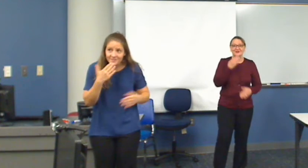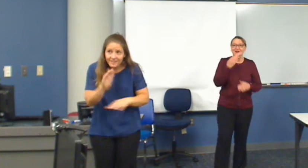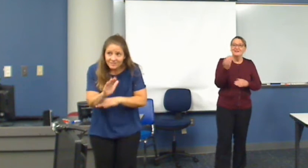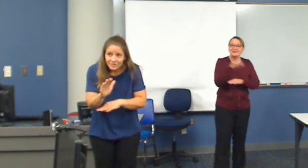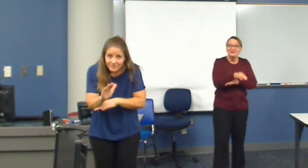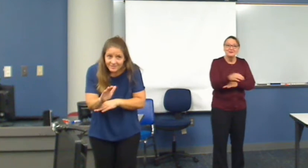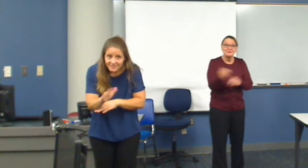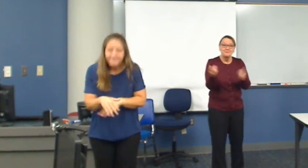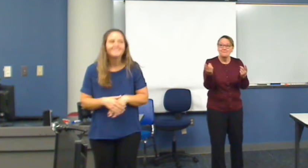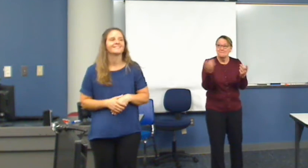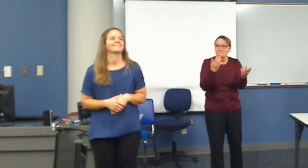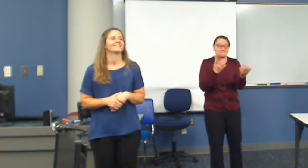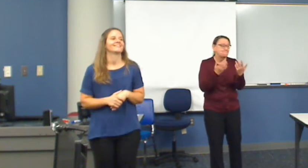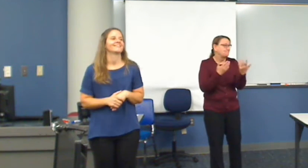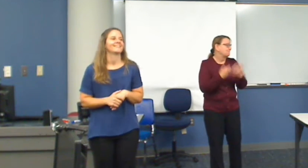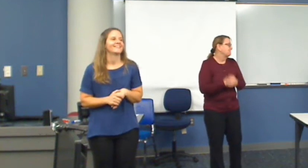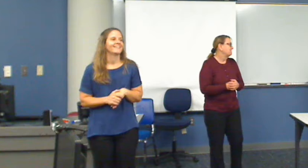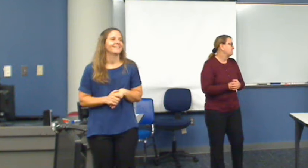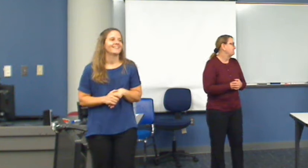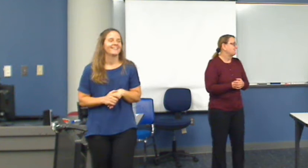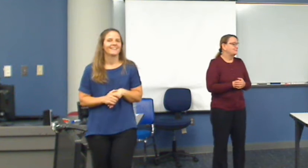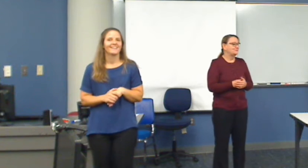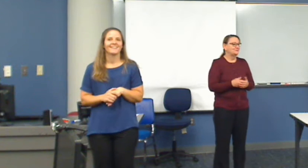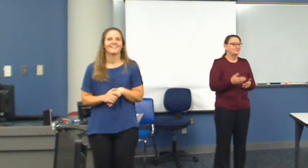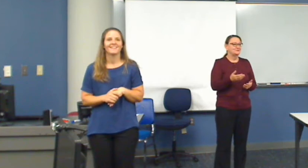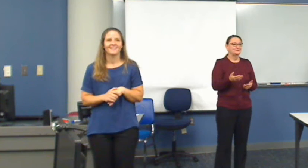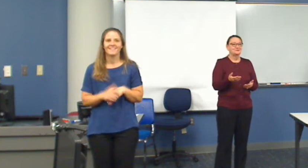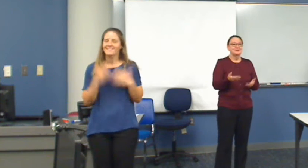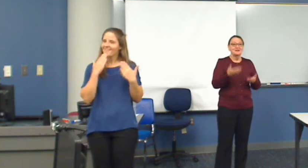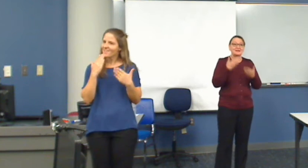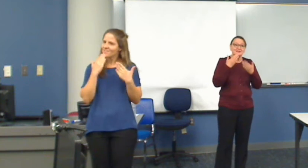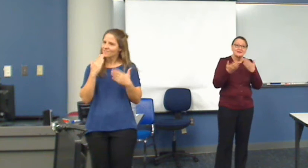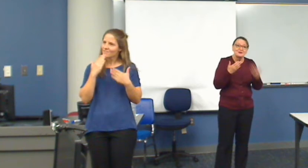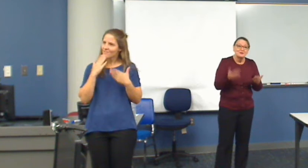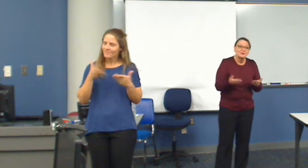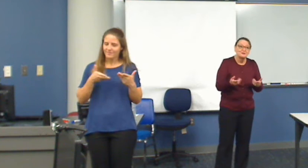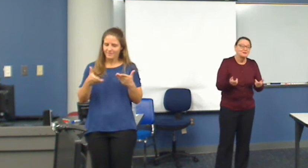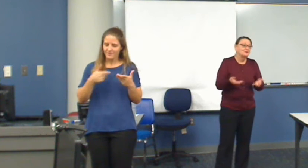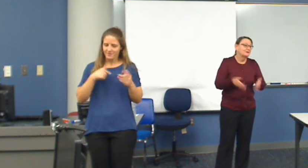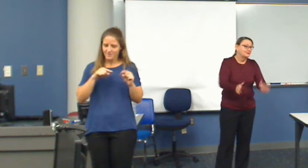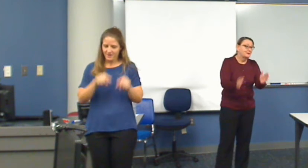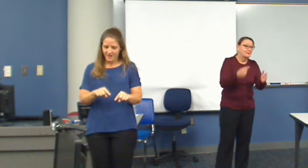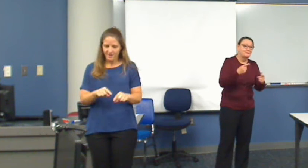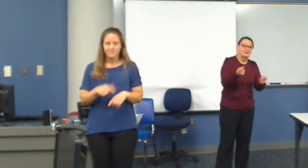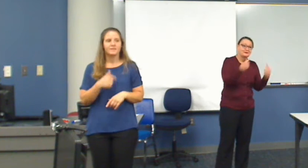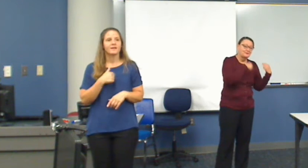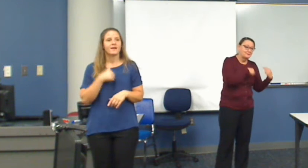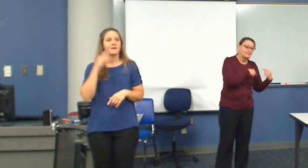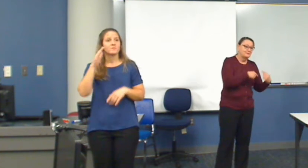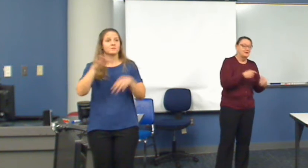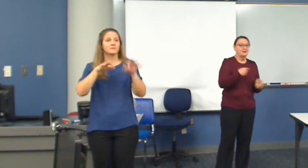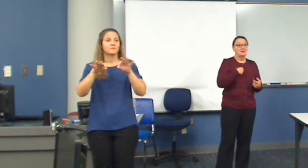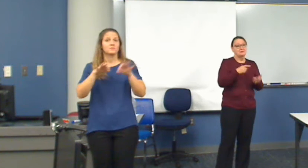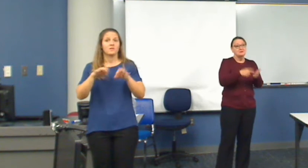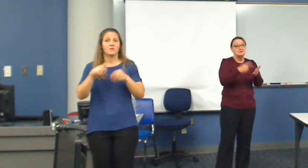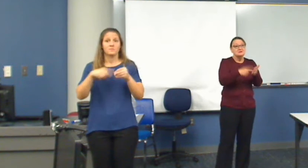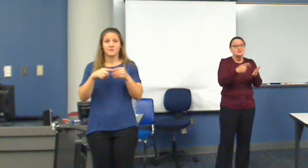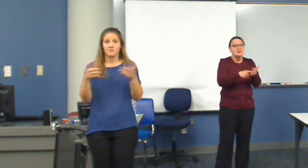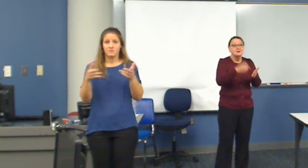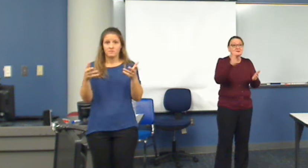Good afternoon. Thank you for letting me come. I'm going to talk about CPR.